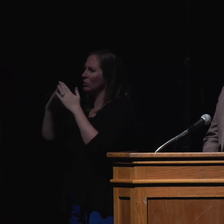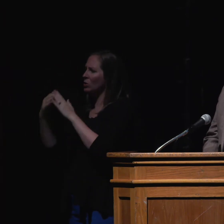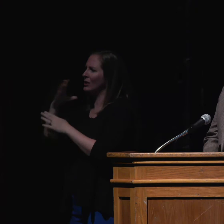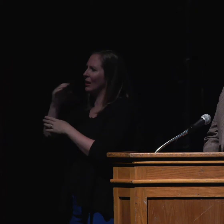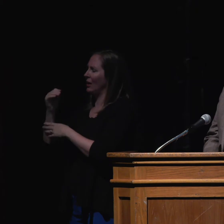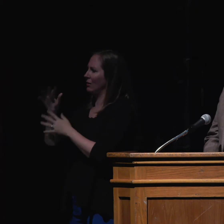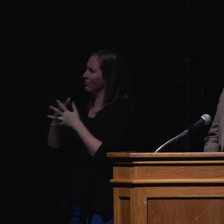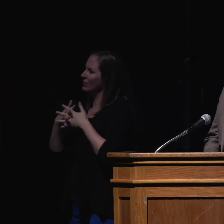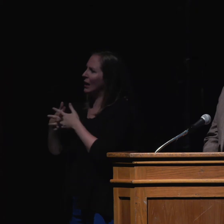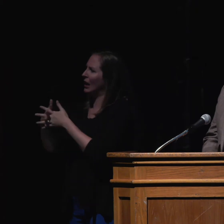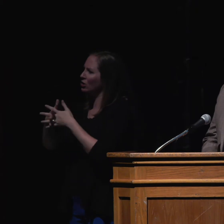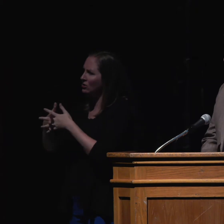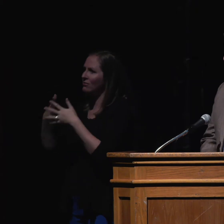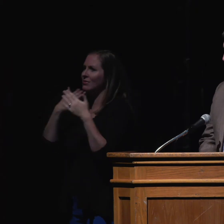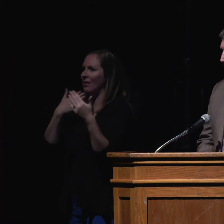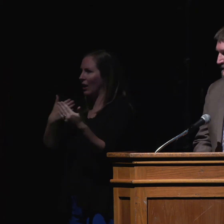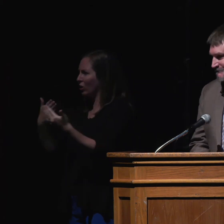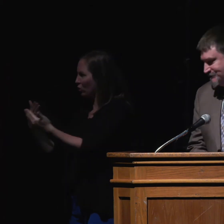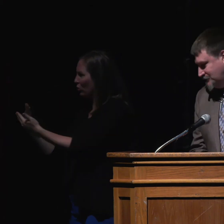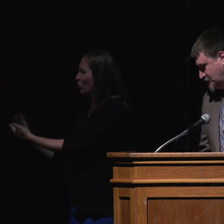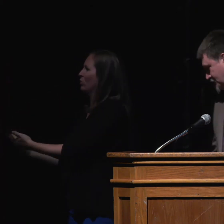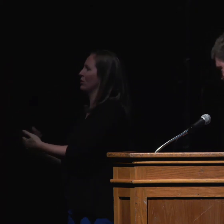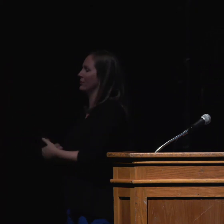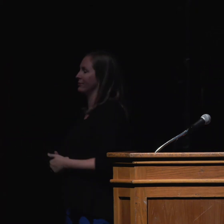of our nation. Thank you, each one of you.